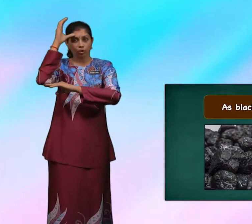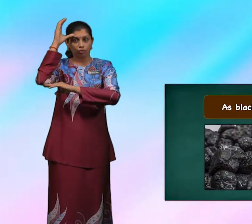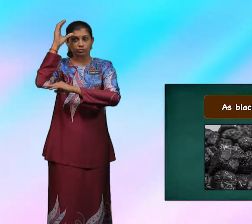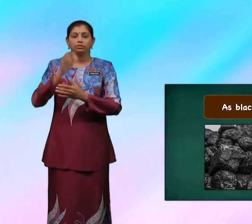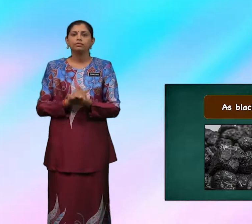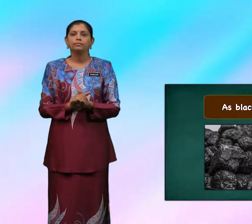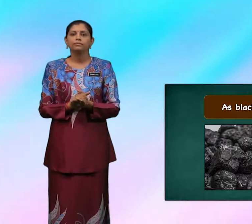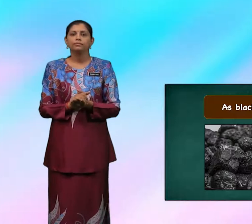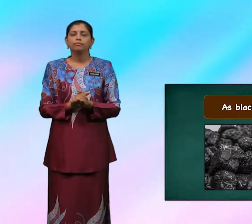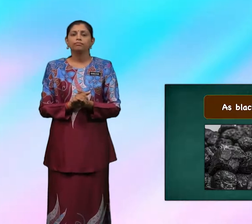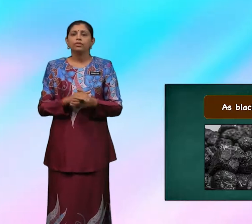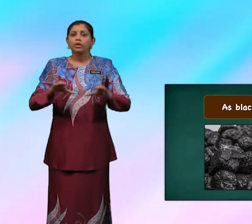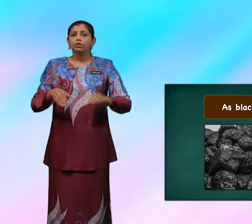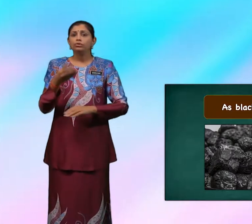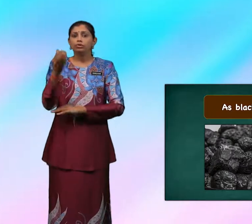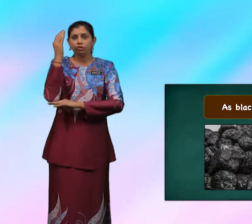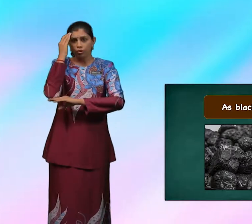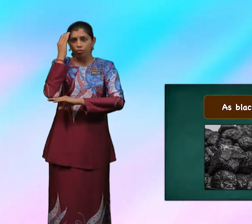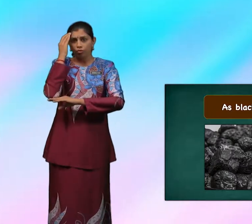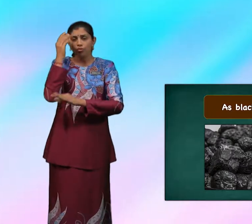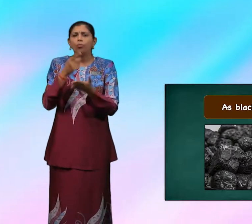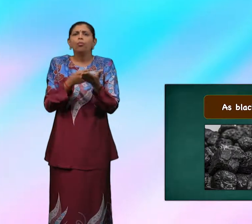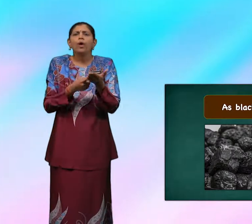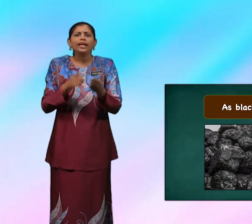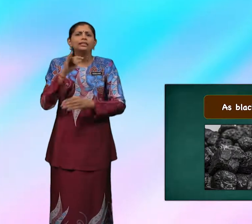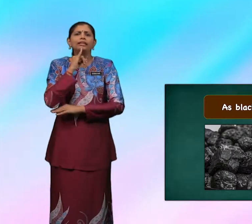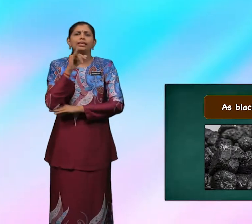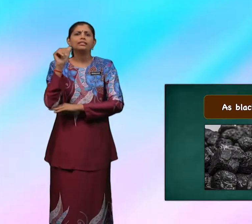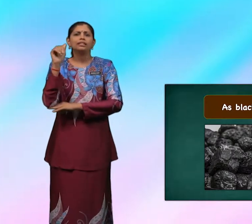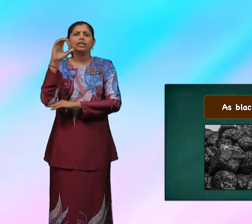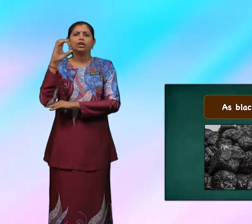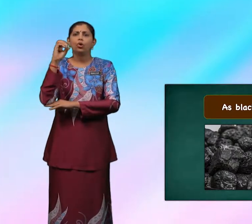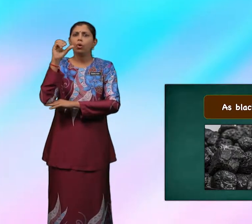coal. Do you know what is a coal?